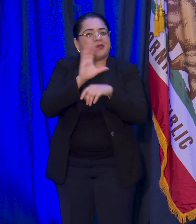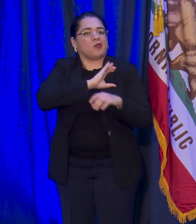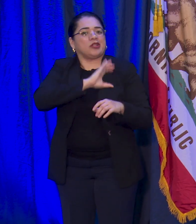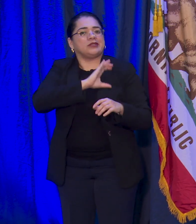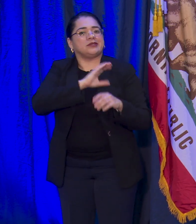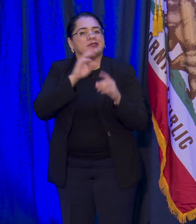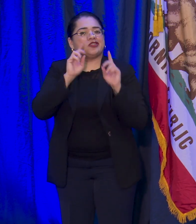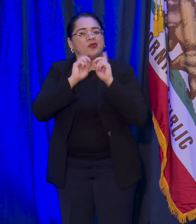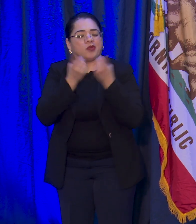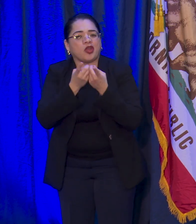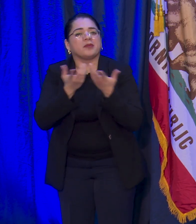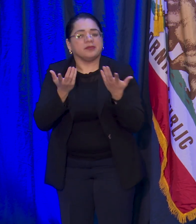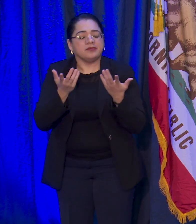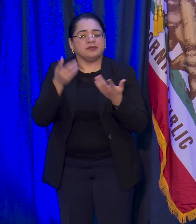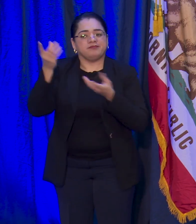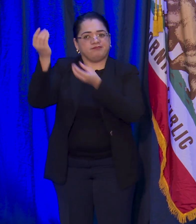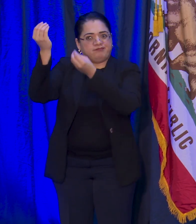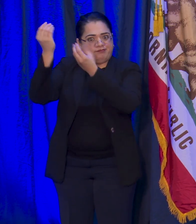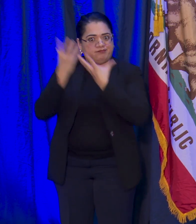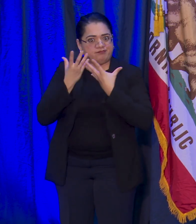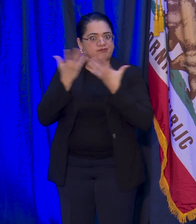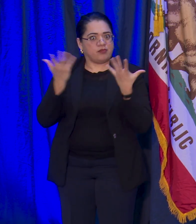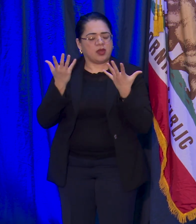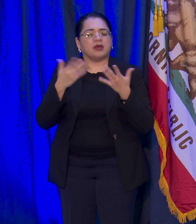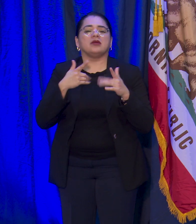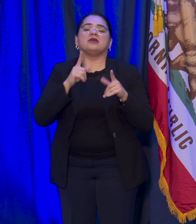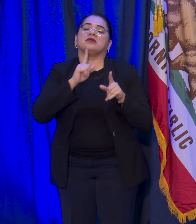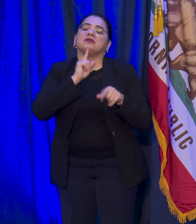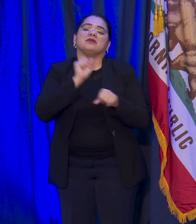department is asking the community right now to do